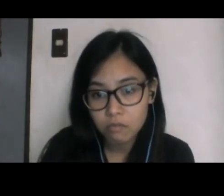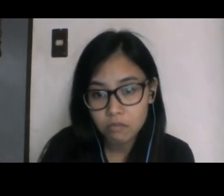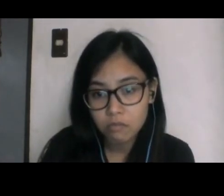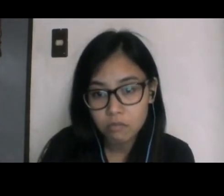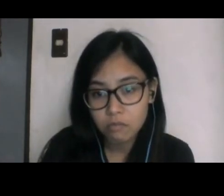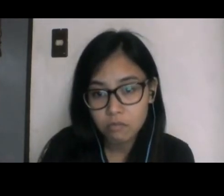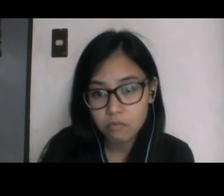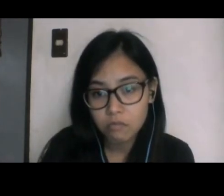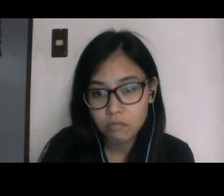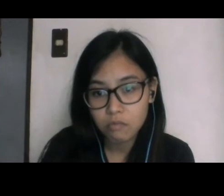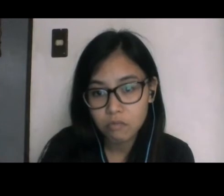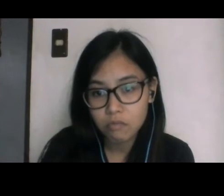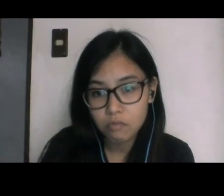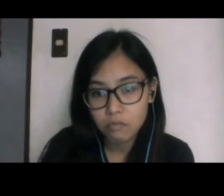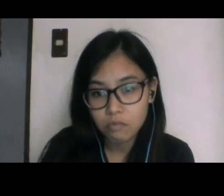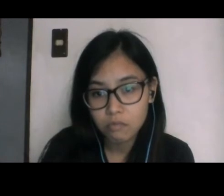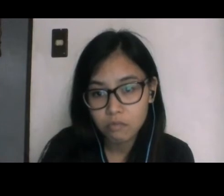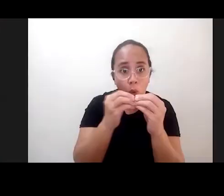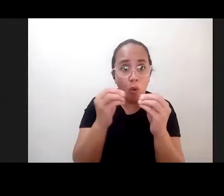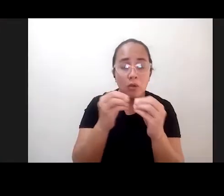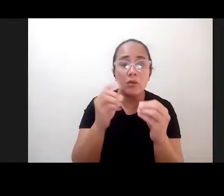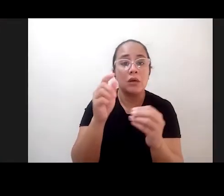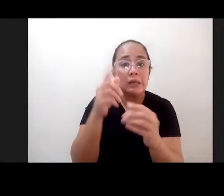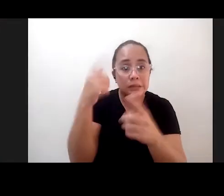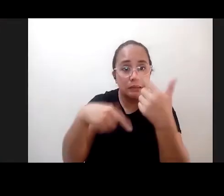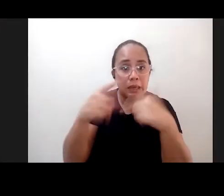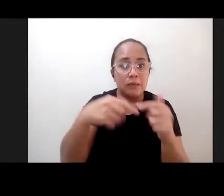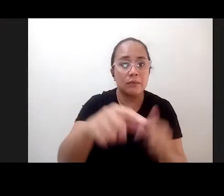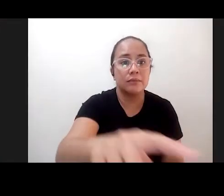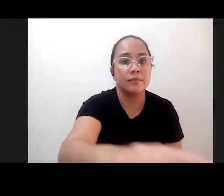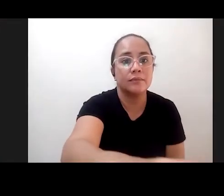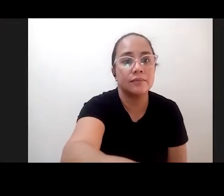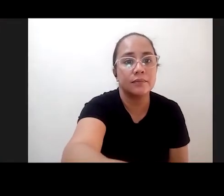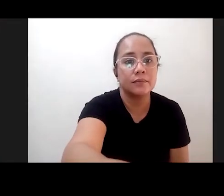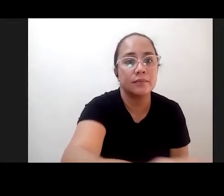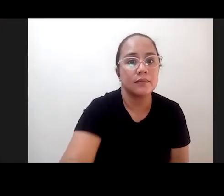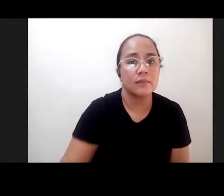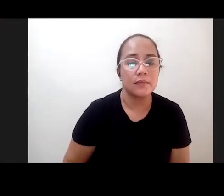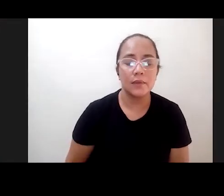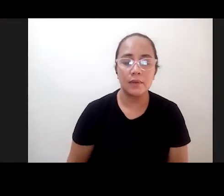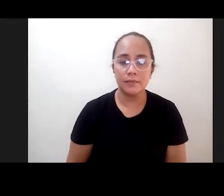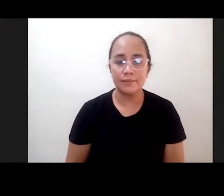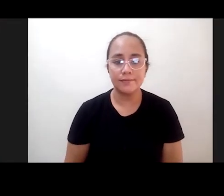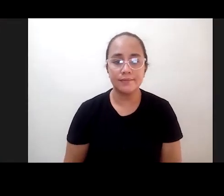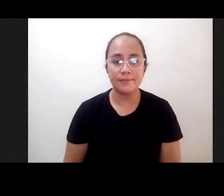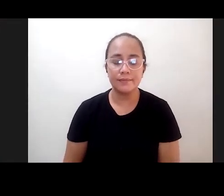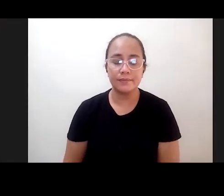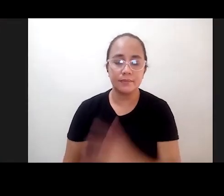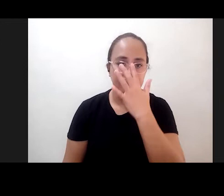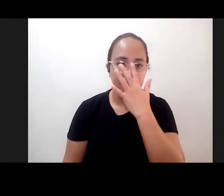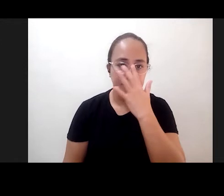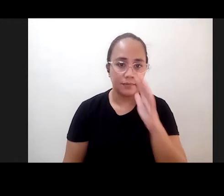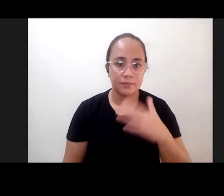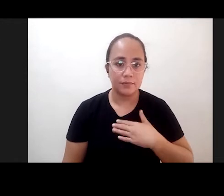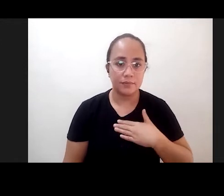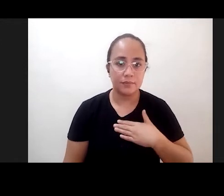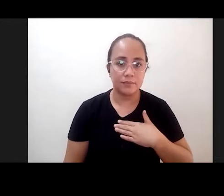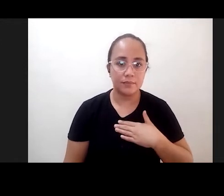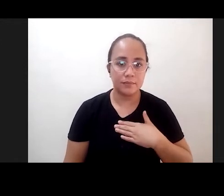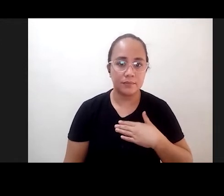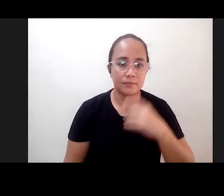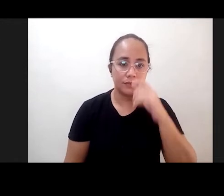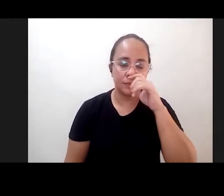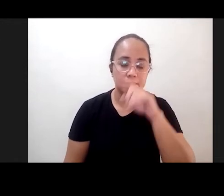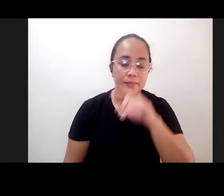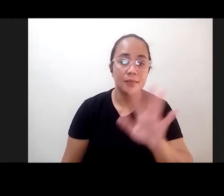one sign for each color, and the Sorry, student sir. should We're look just at the going to dictionary. spotlight. We're just going to spot. Sorry, we going back and forth who's spotlighting who.